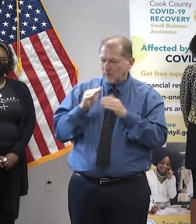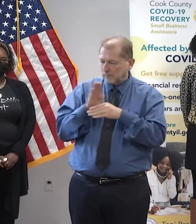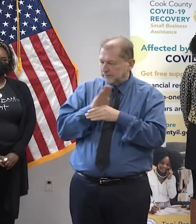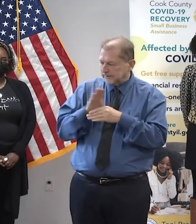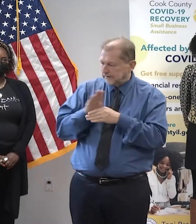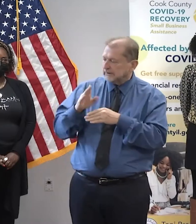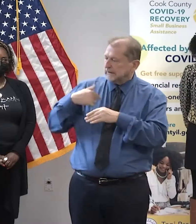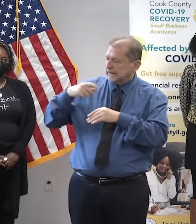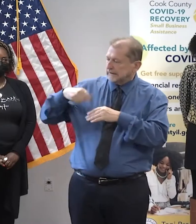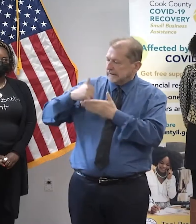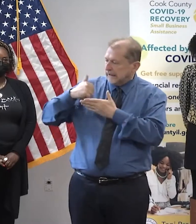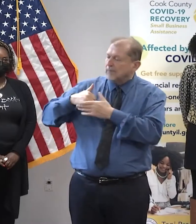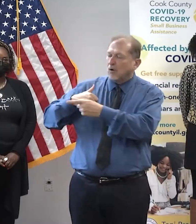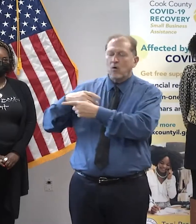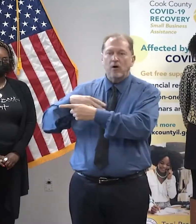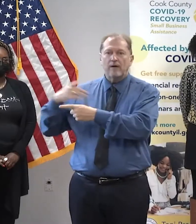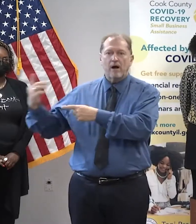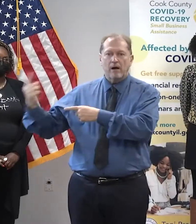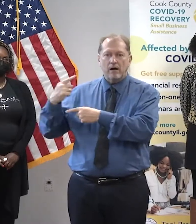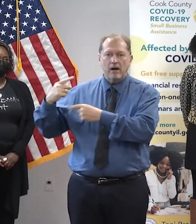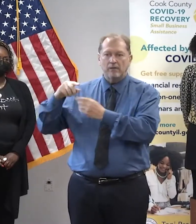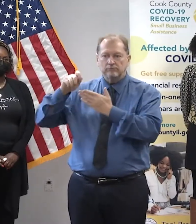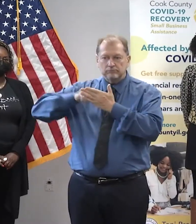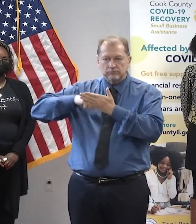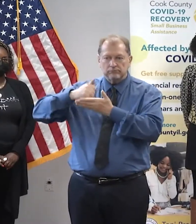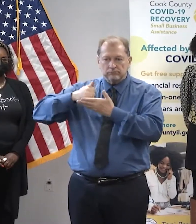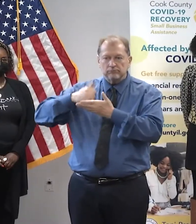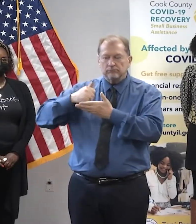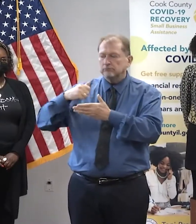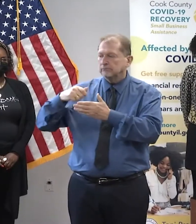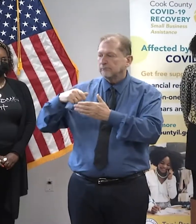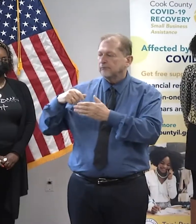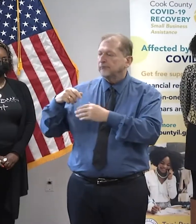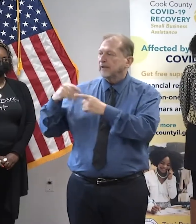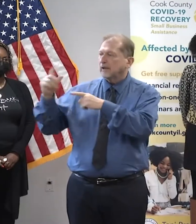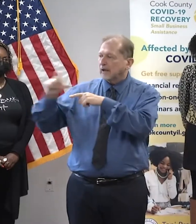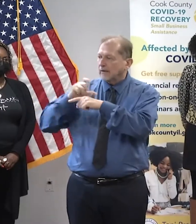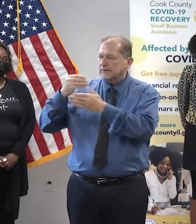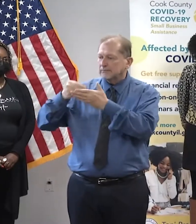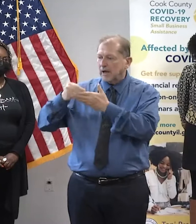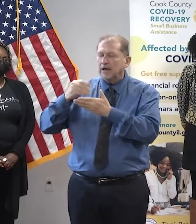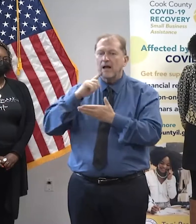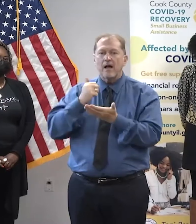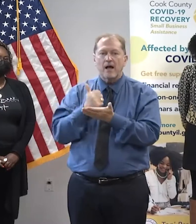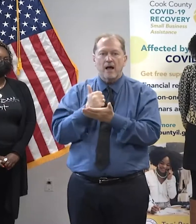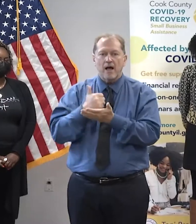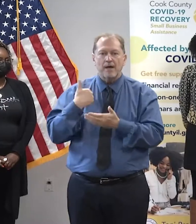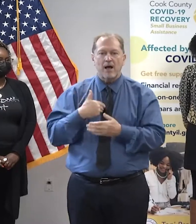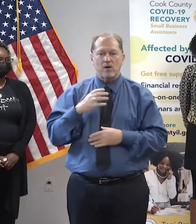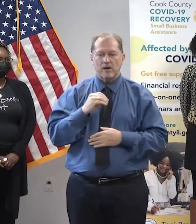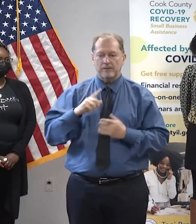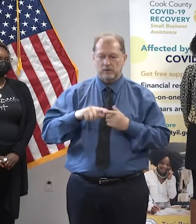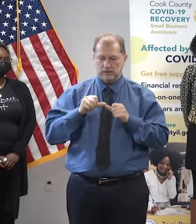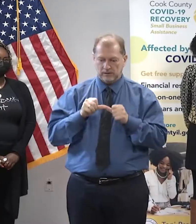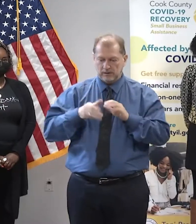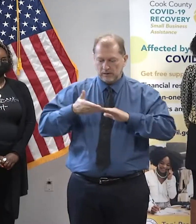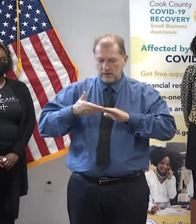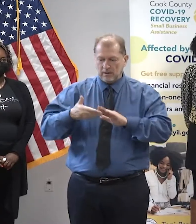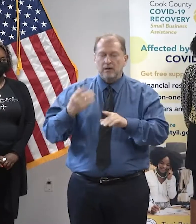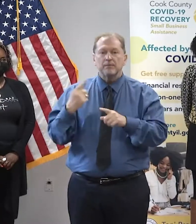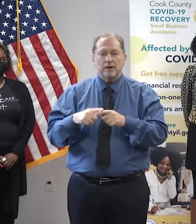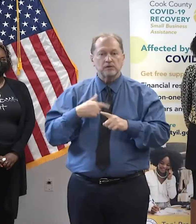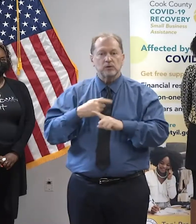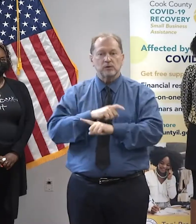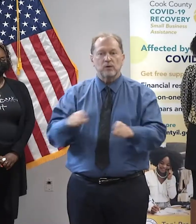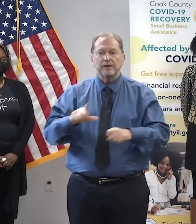businesses. The grant really helped us stay afloat. With that, we were able to donate